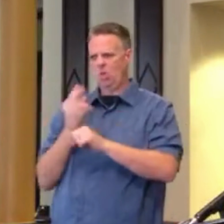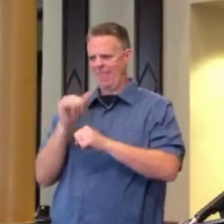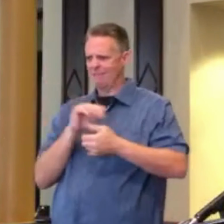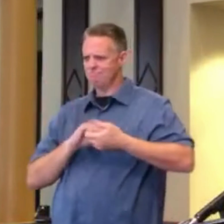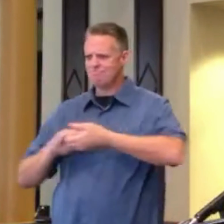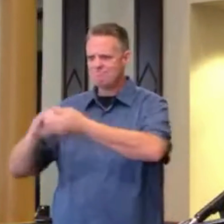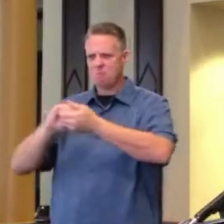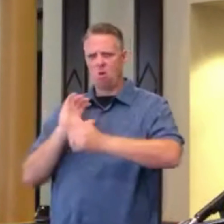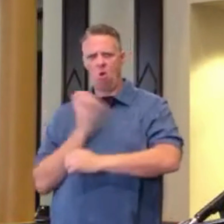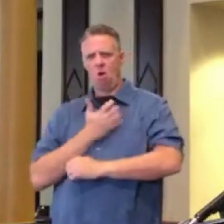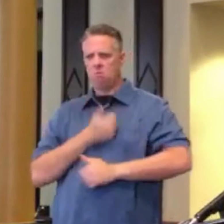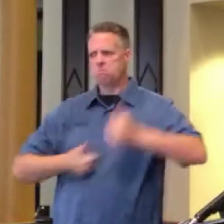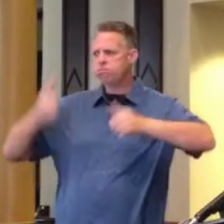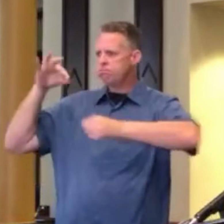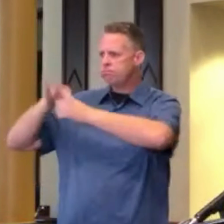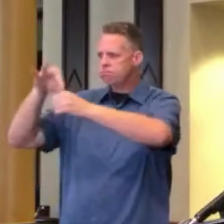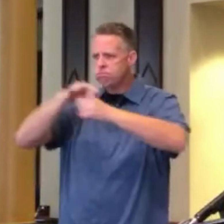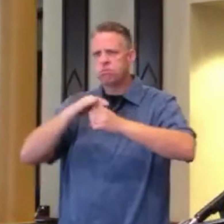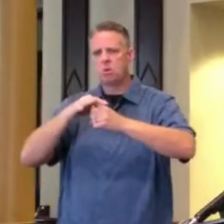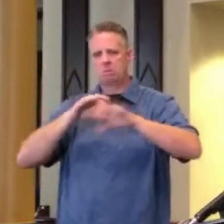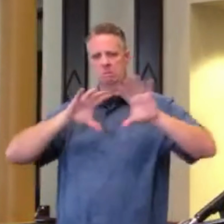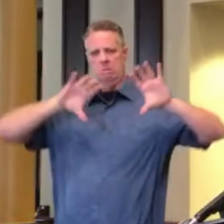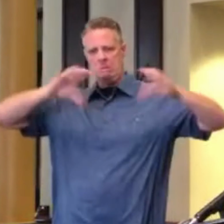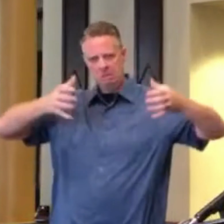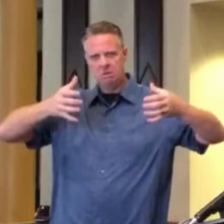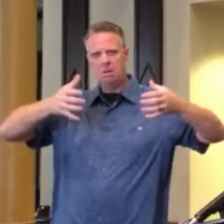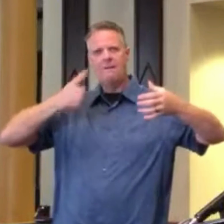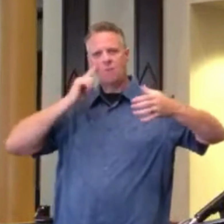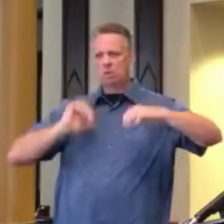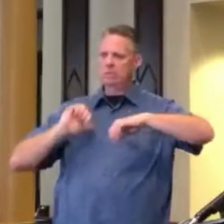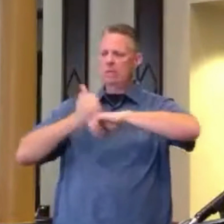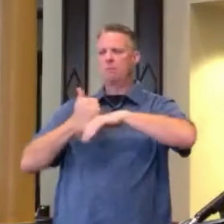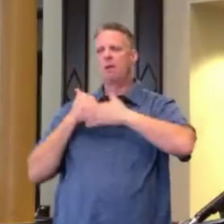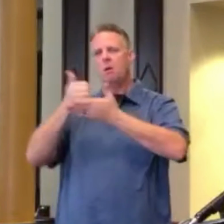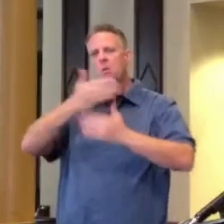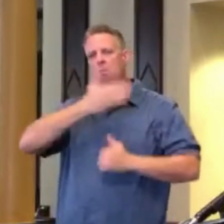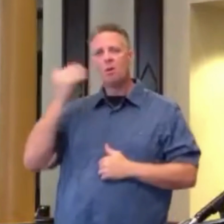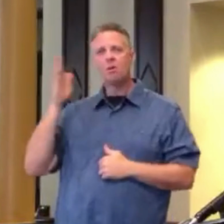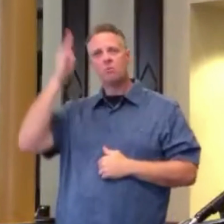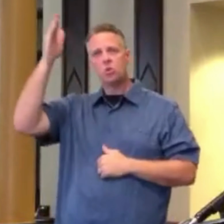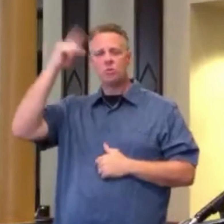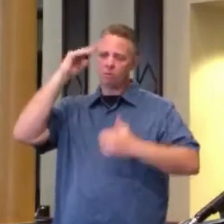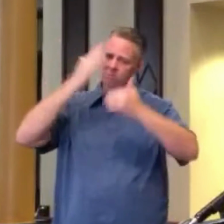collective power of our officers to create a better future for all of us. Thank you.